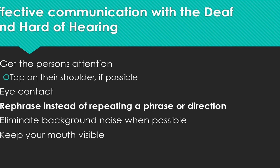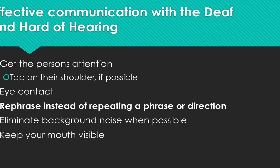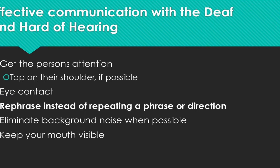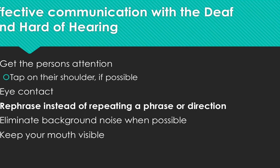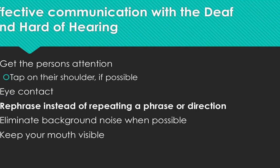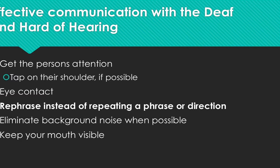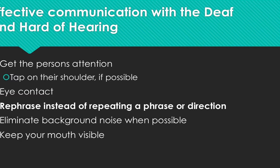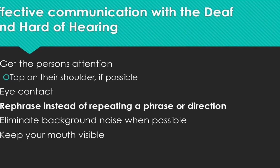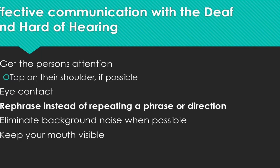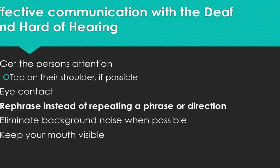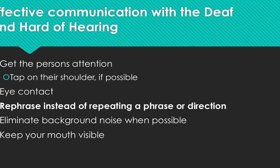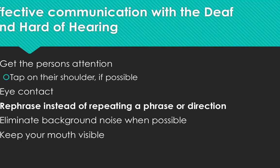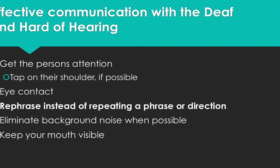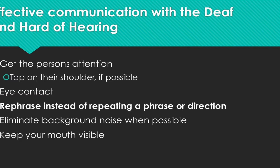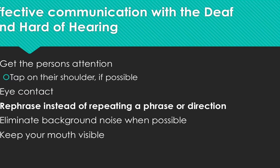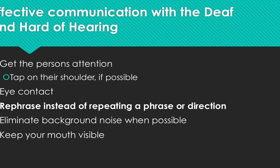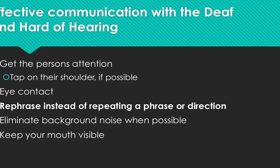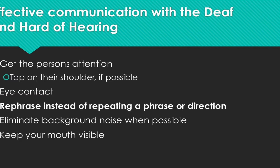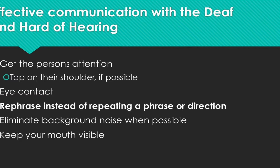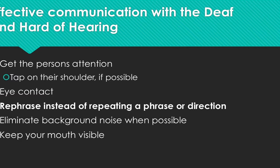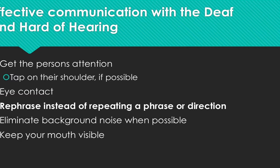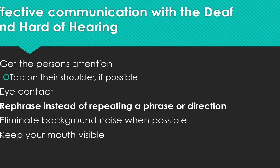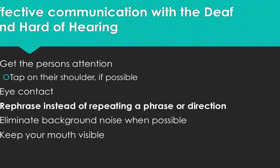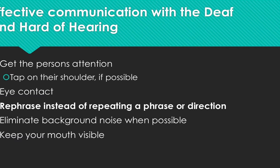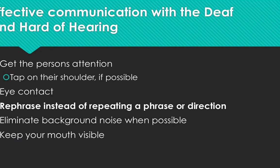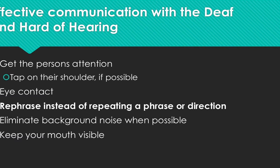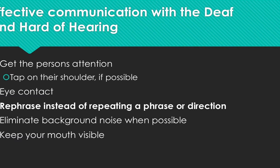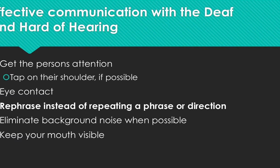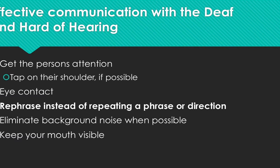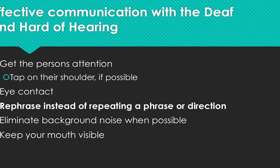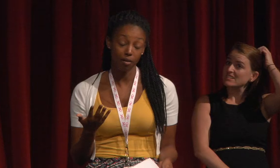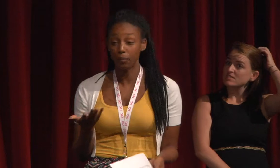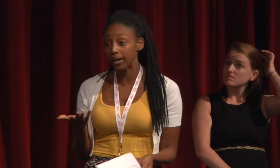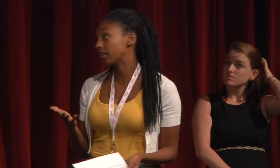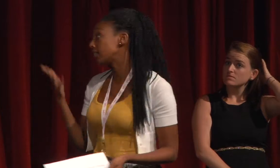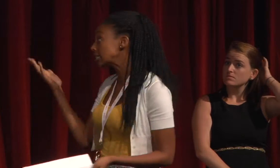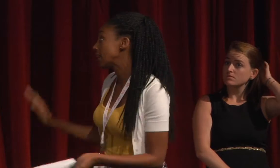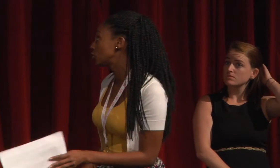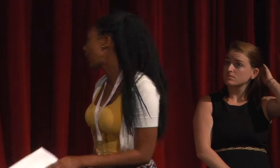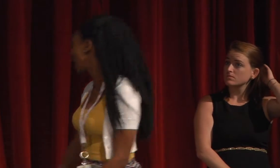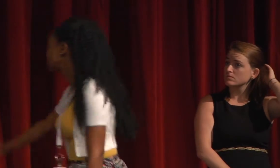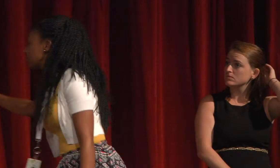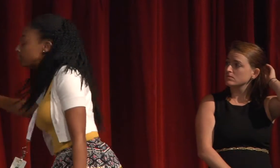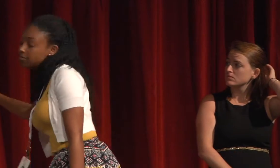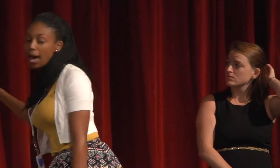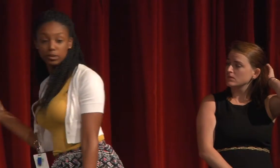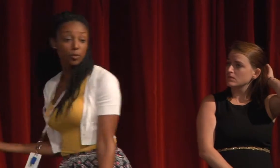make sure you get their attention. Most of the time when we're talking, we get someone's attention by speaking. But in this case, you might have to tap someone